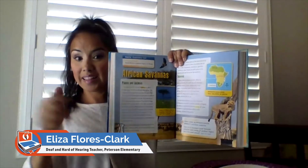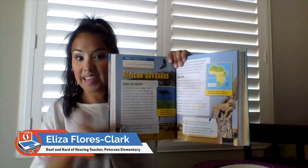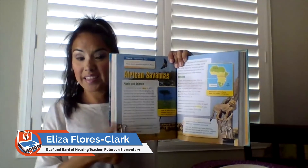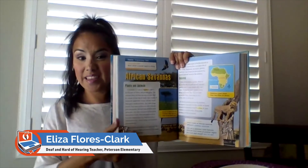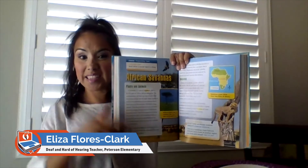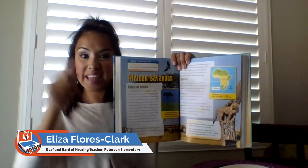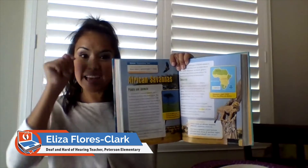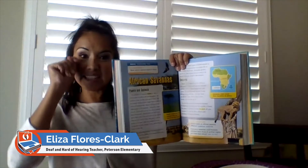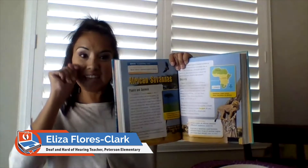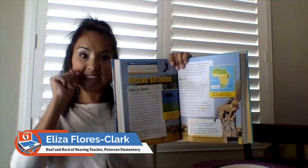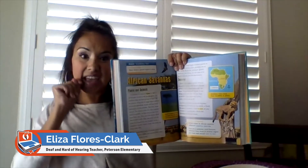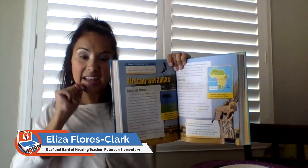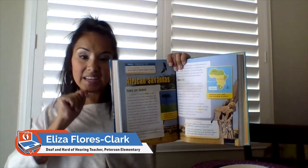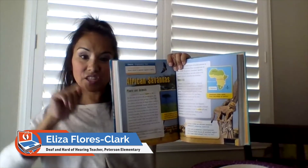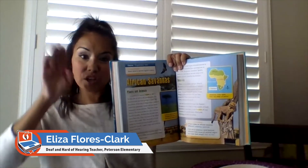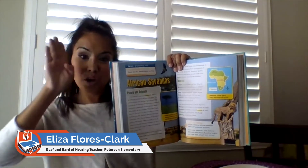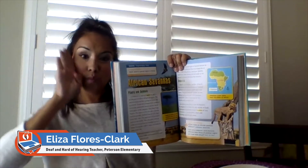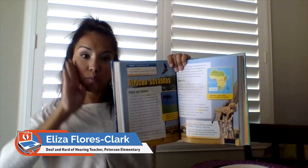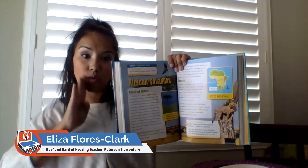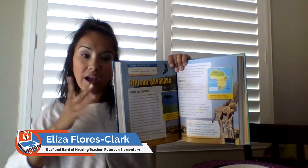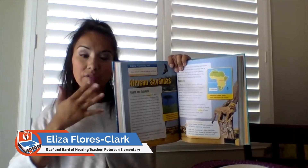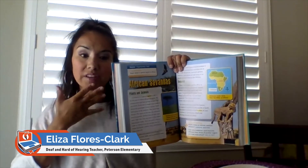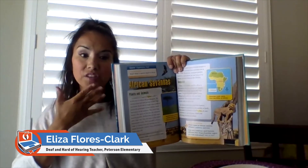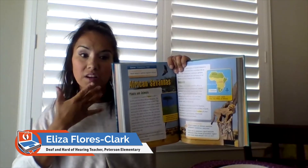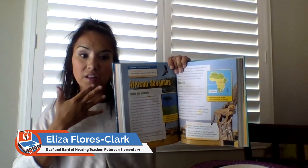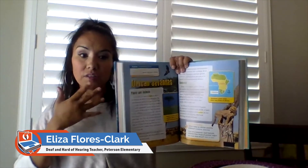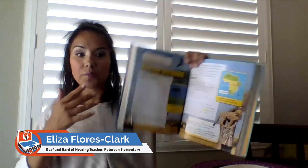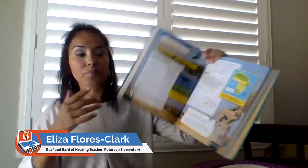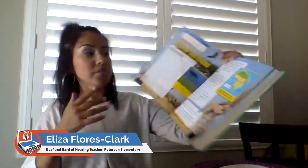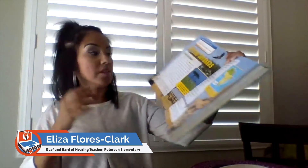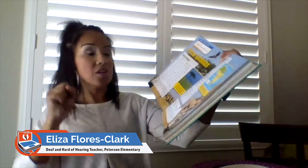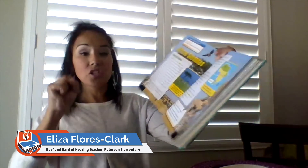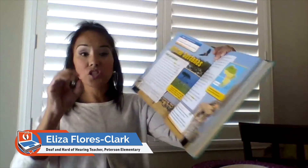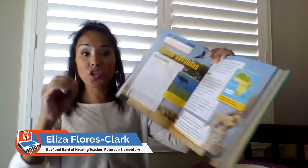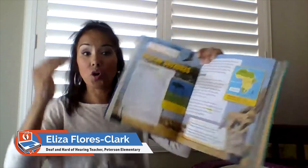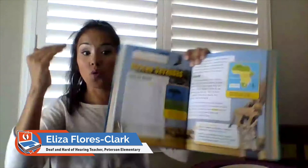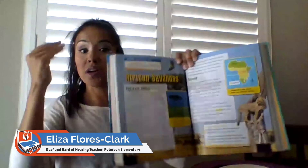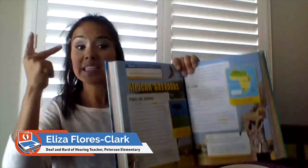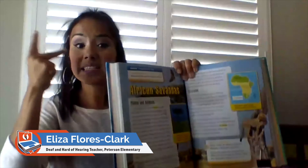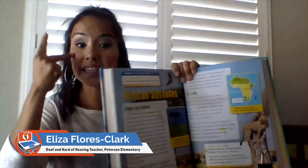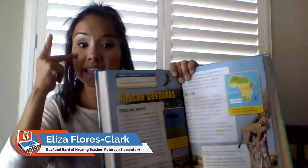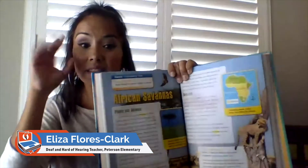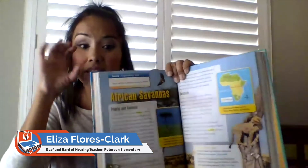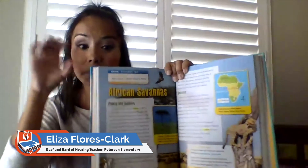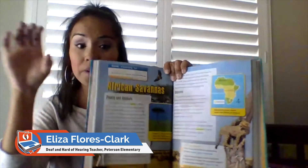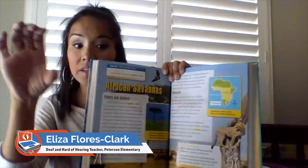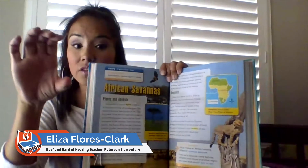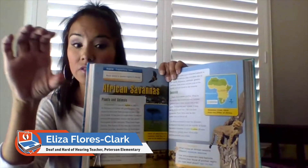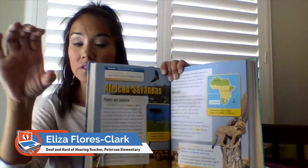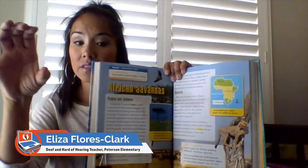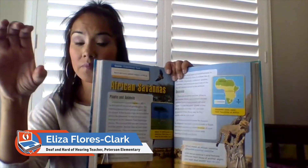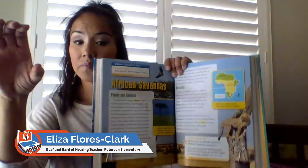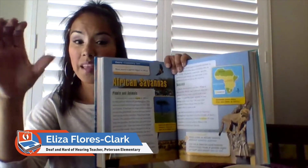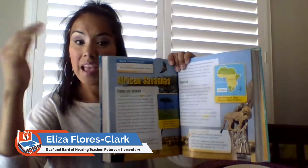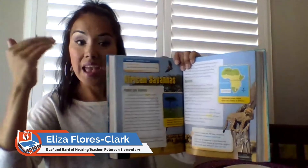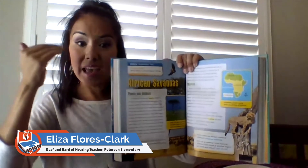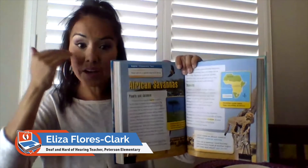like this, that tan brownish color. So these pictures and